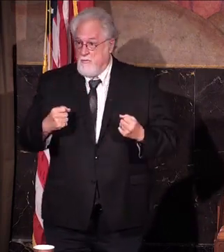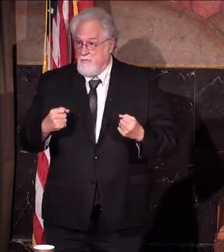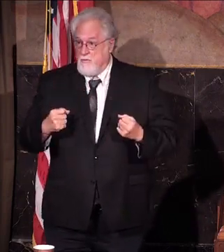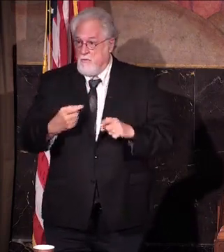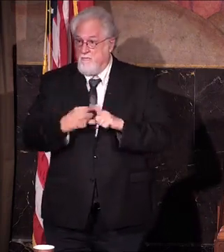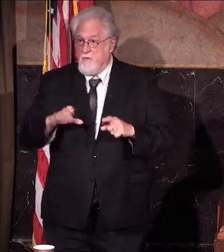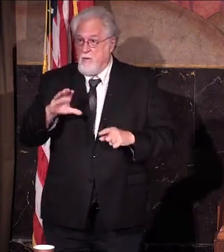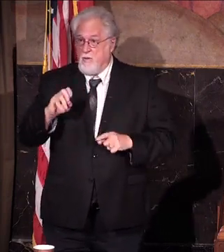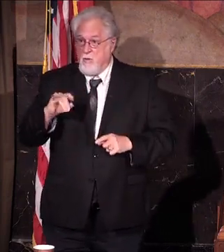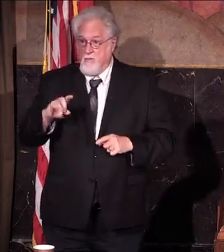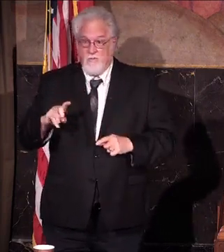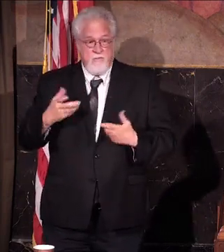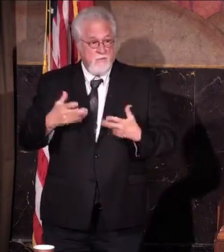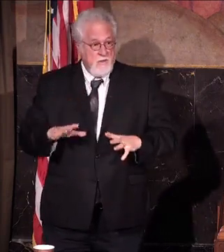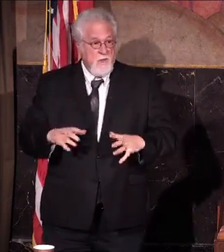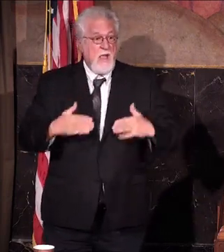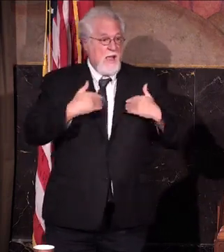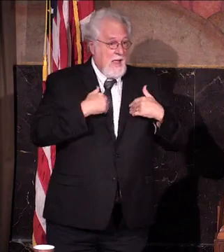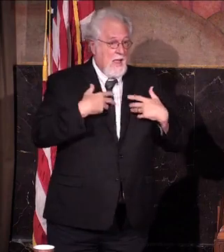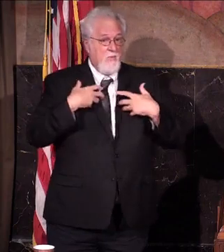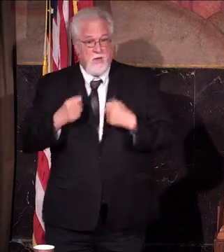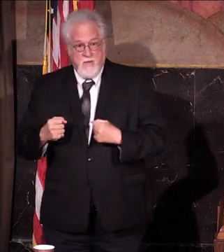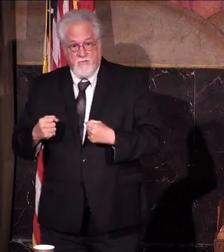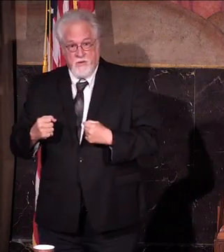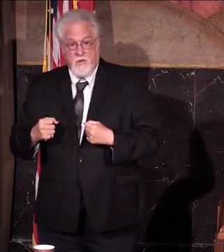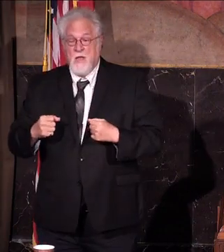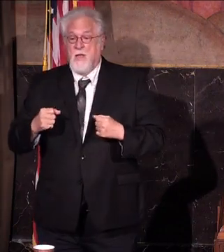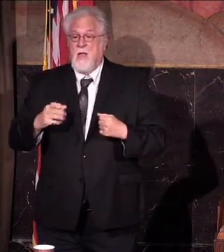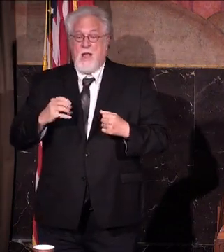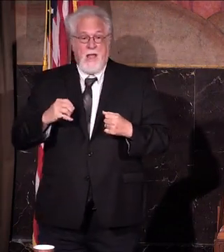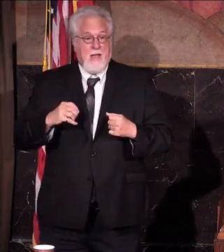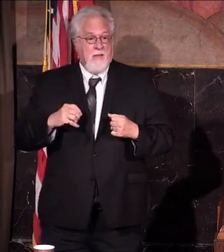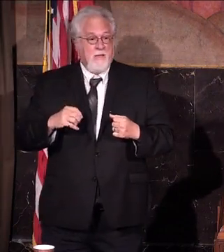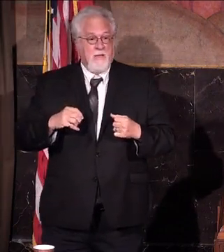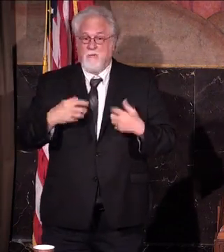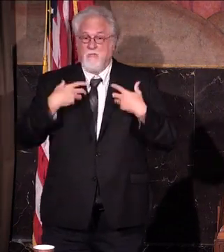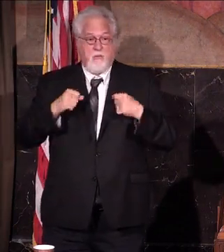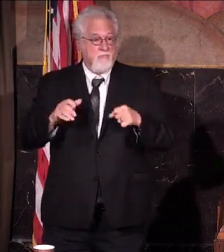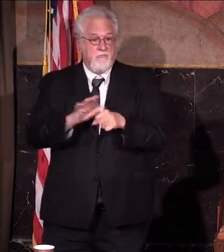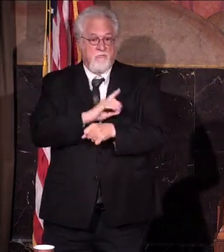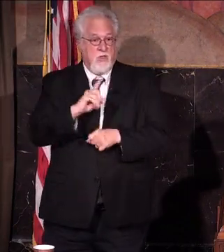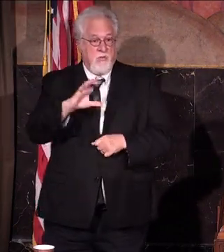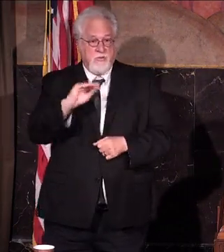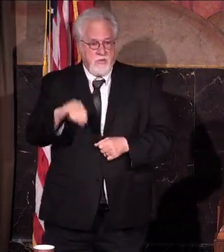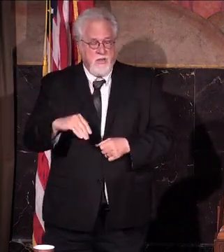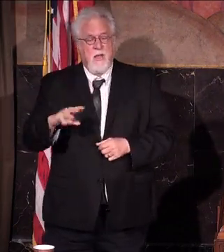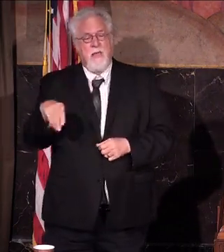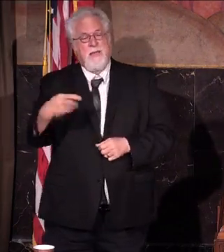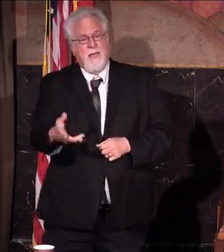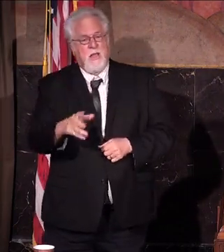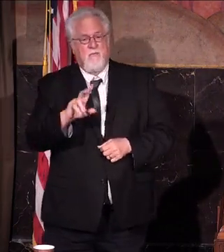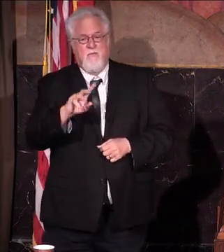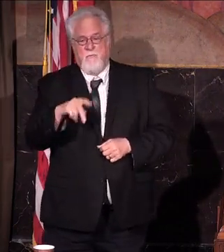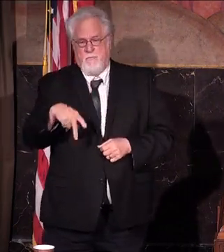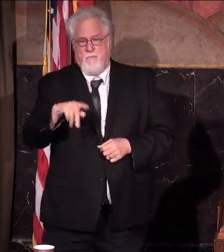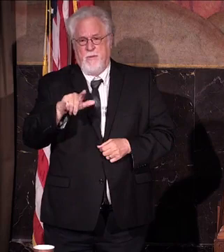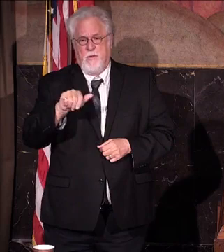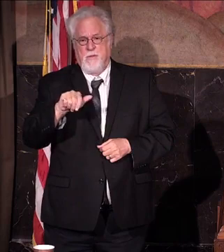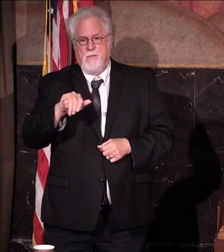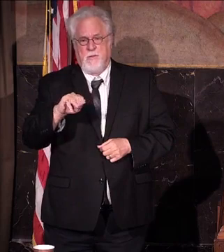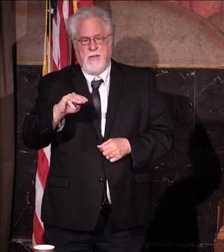from COVID-19 that are healthy and recovered to please consider donating your plasma